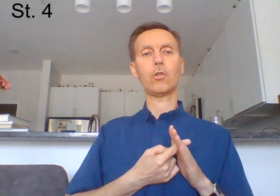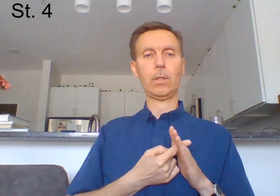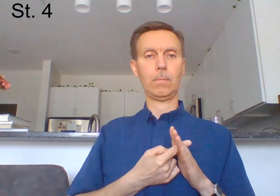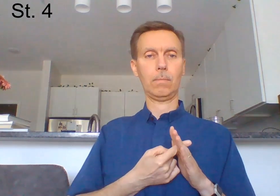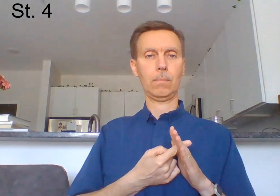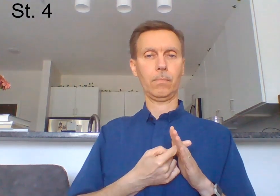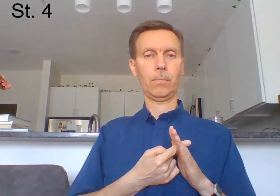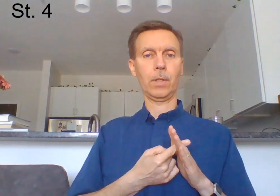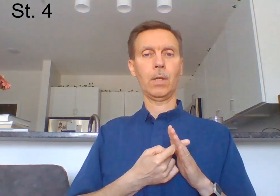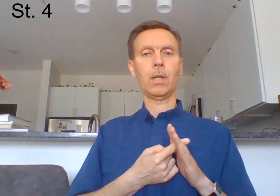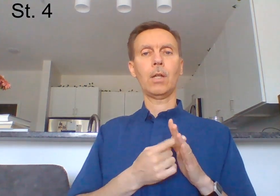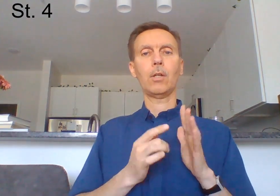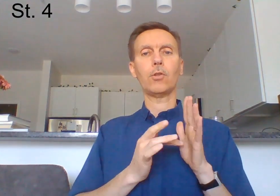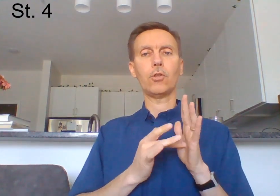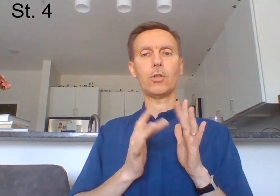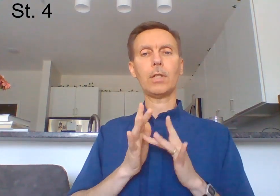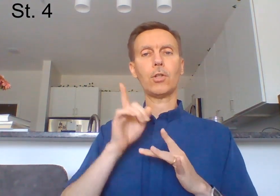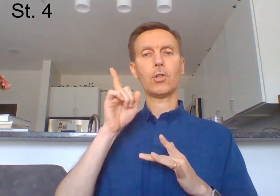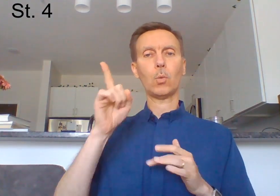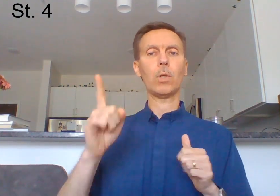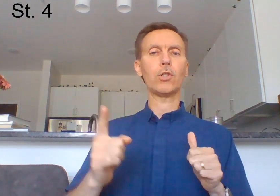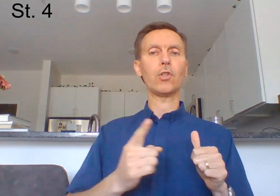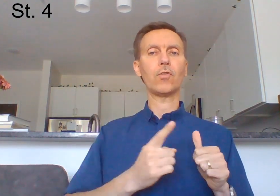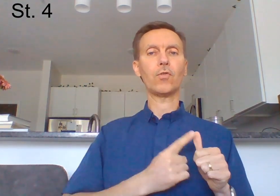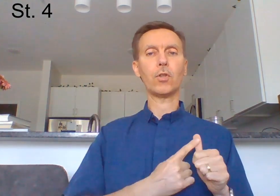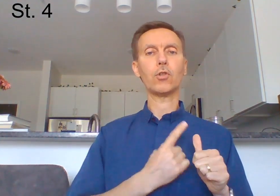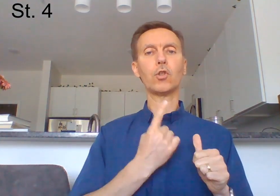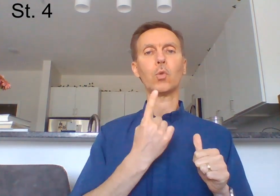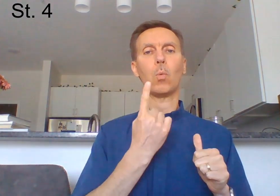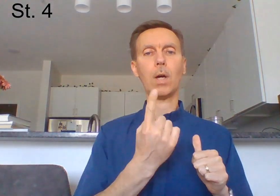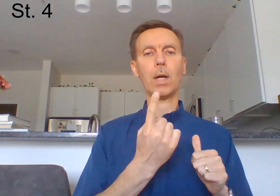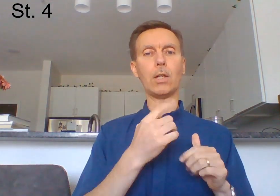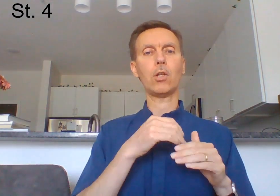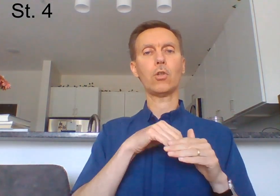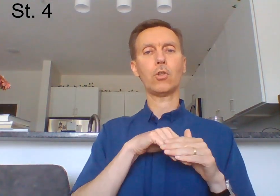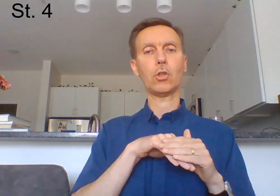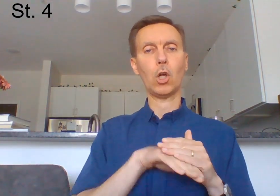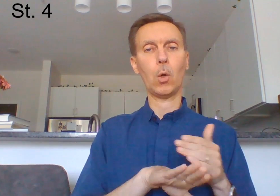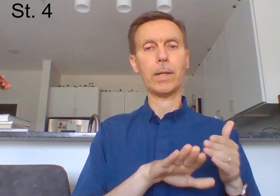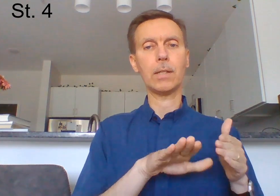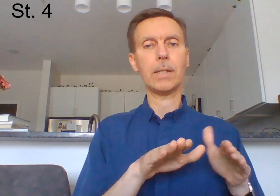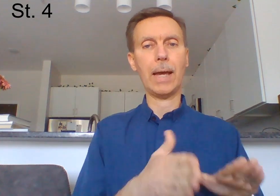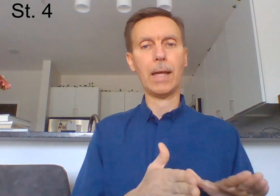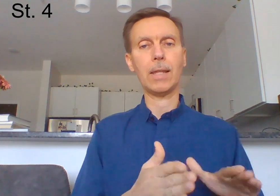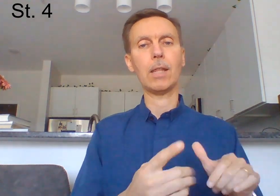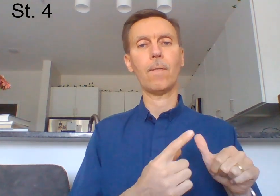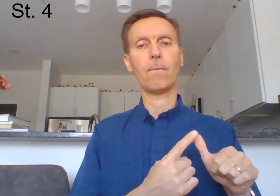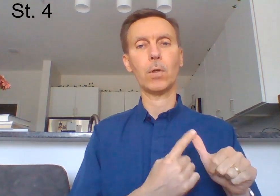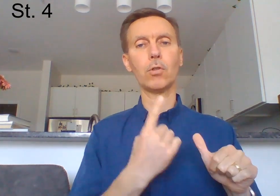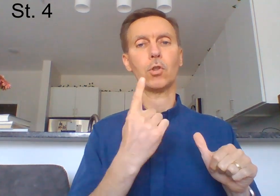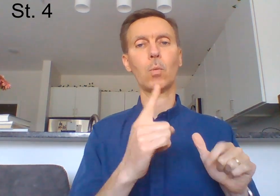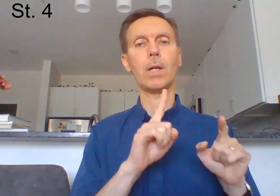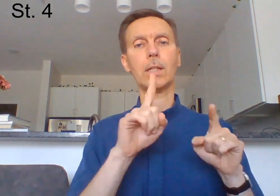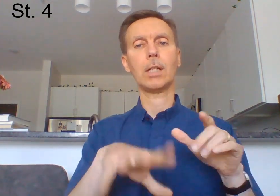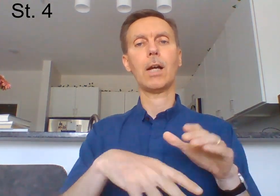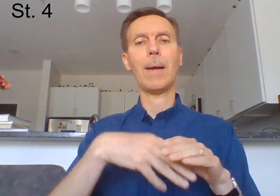origin. That Jesus was the first one to go into death and the first one to come